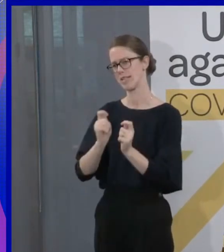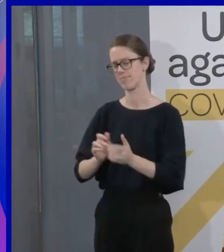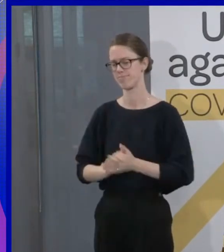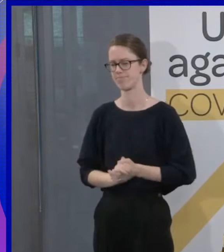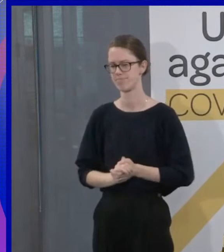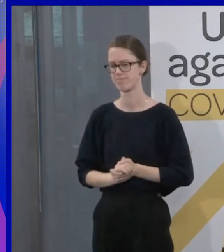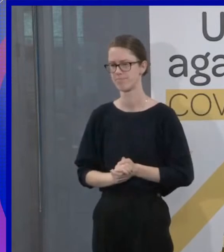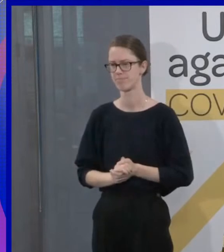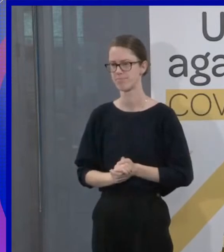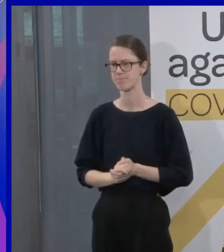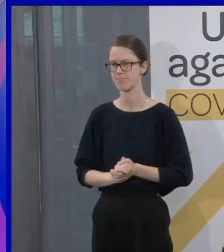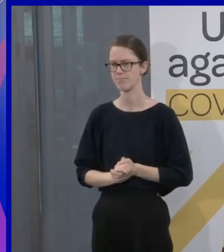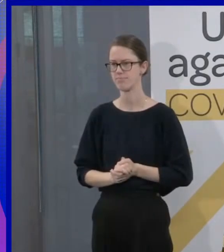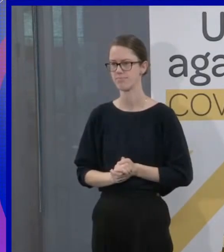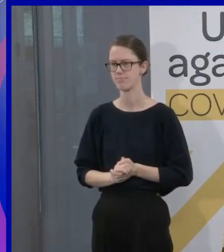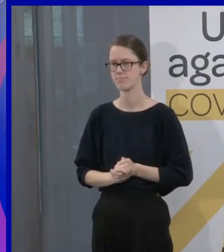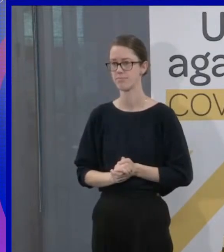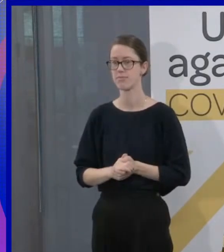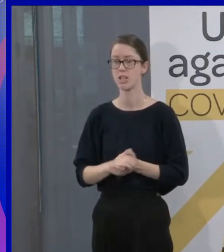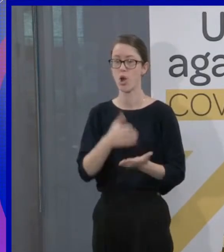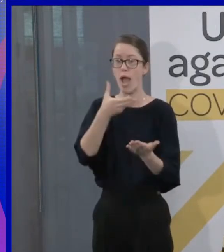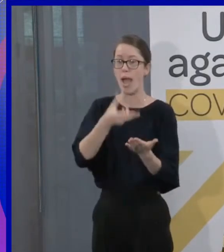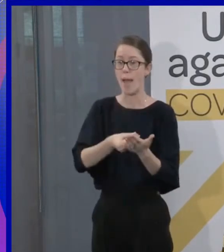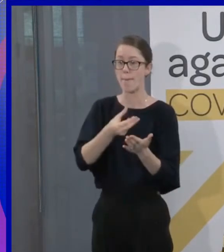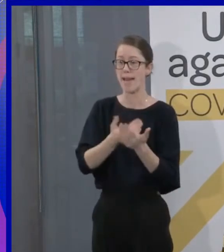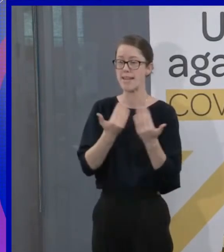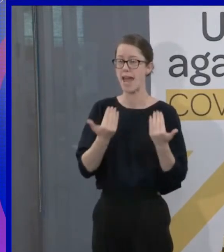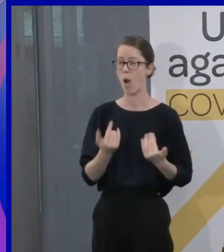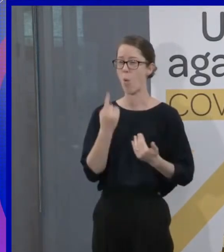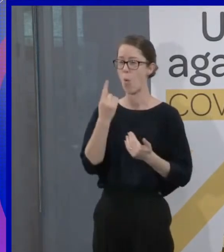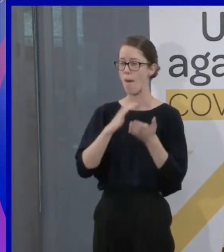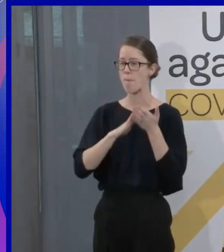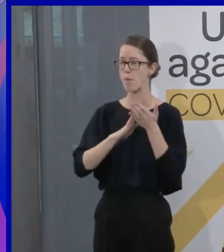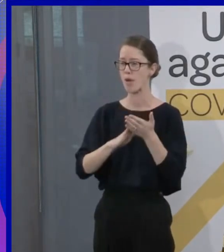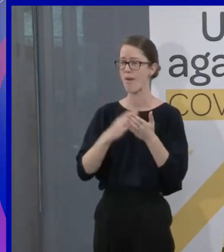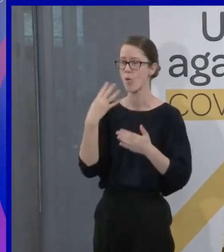On to the NZ Covert Tracer App, which has now recorded